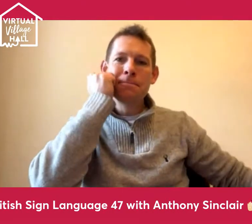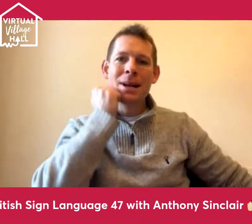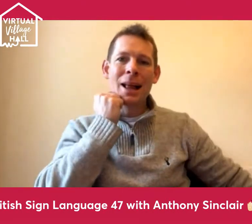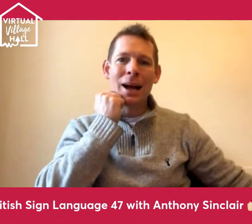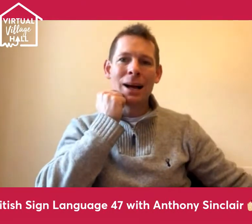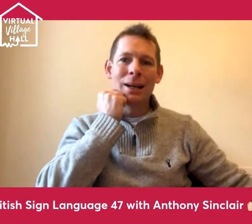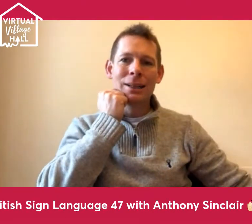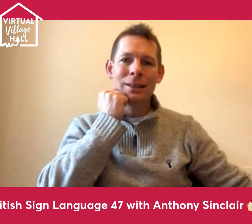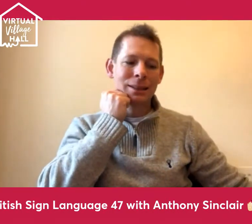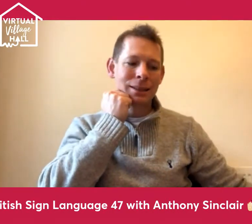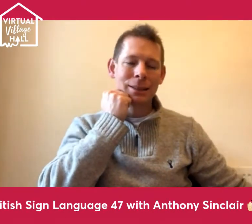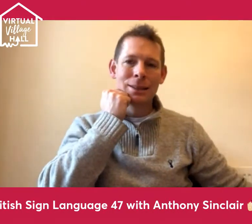And black.